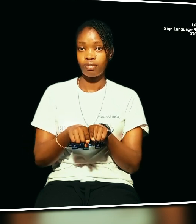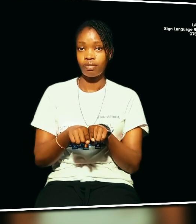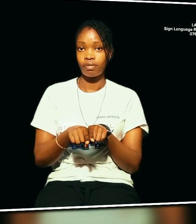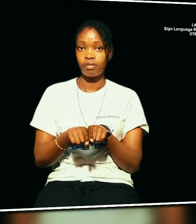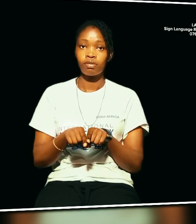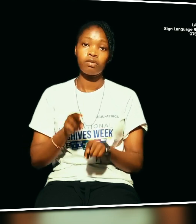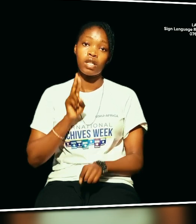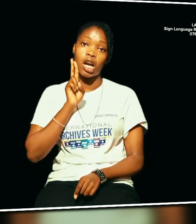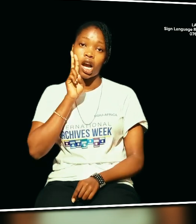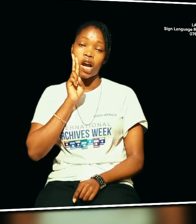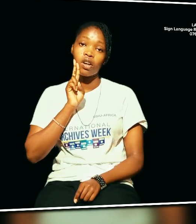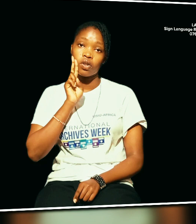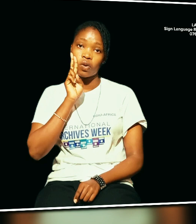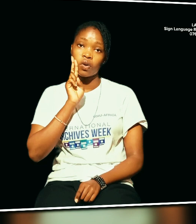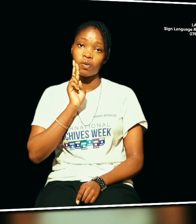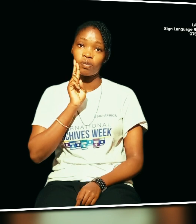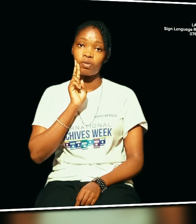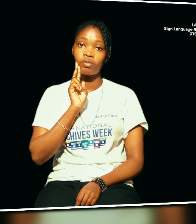Uncle.